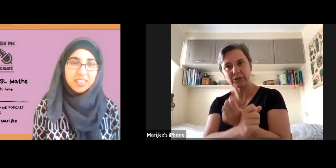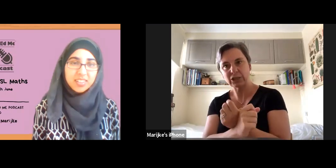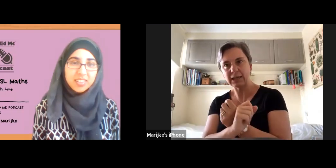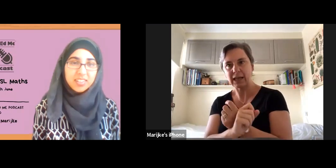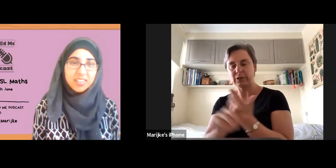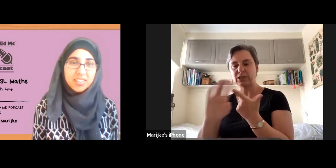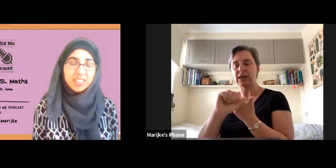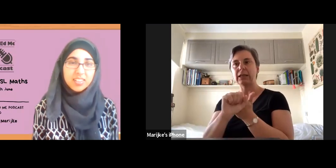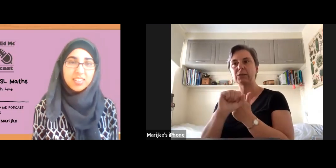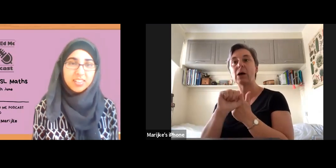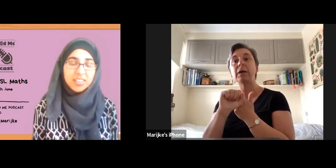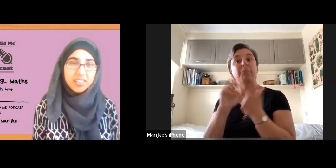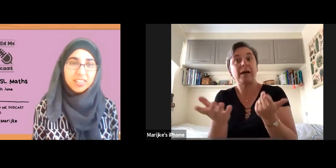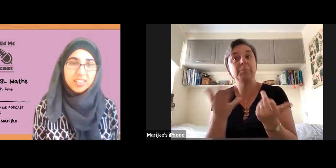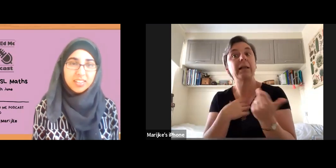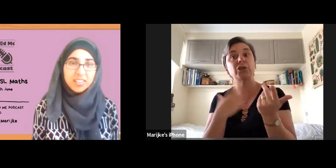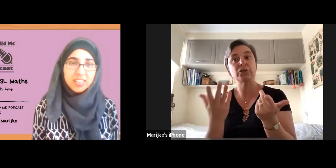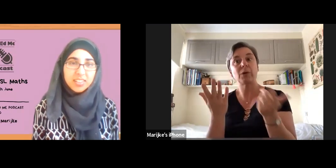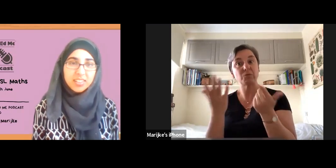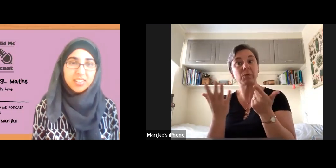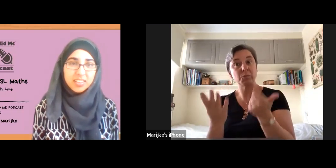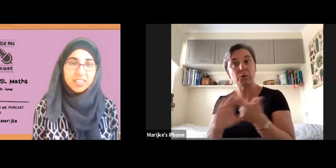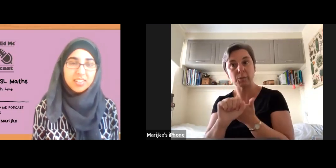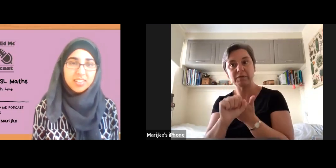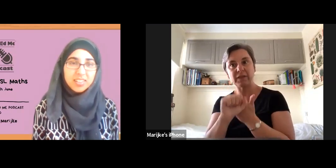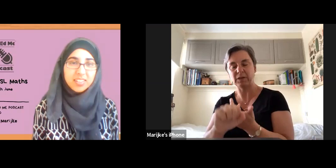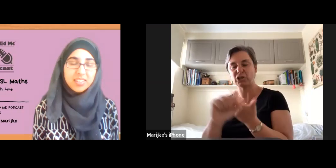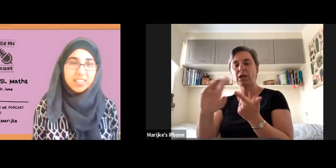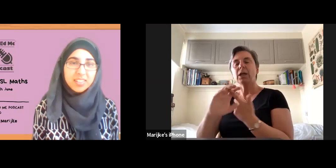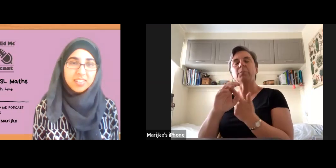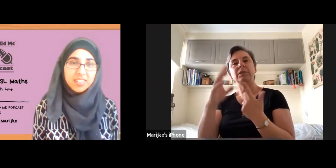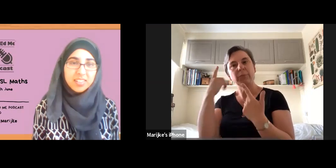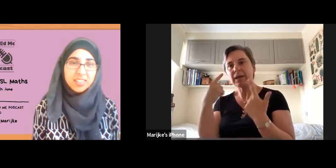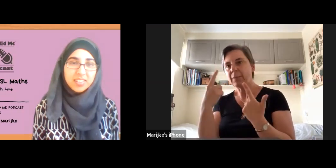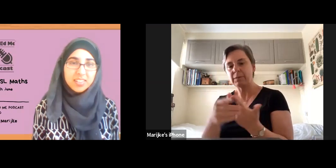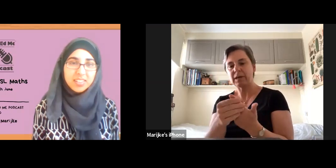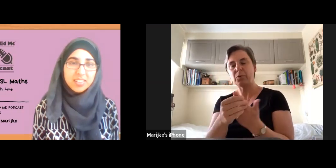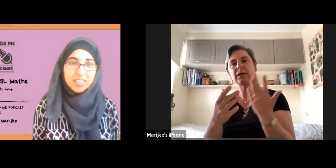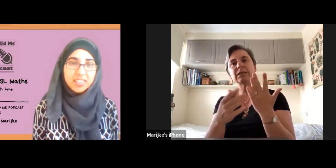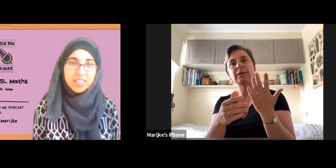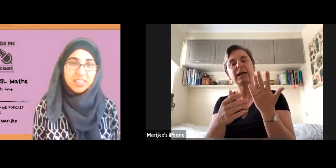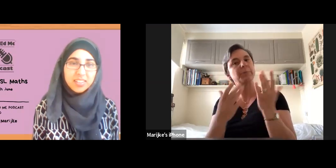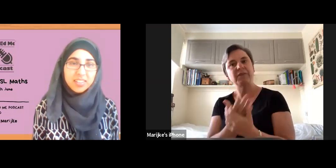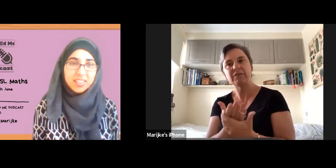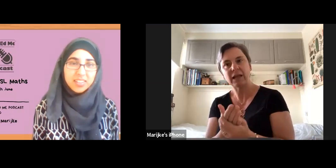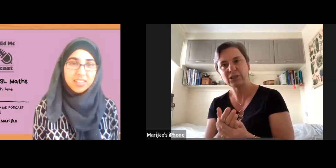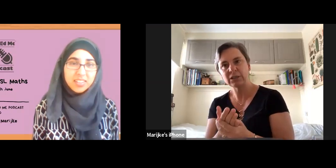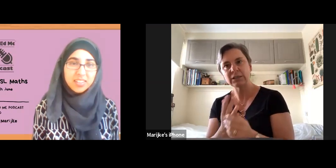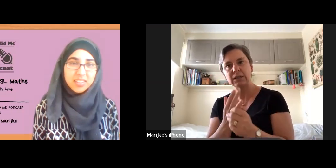is sign language, and so I'm Belgian, so I was brought up in Flemish, but something happened in my brain because I speak 5 languages and 2